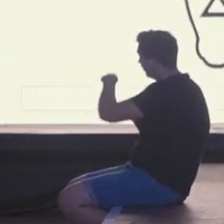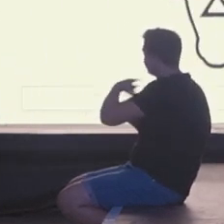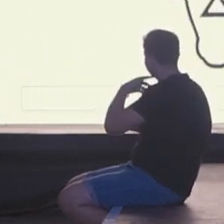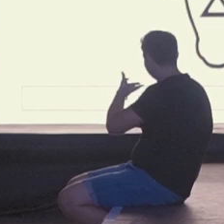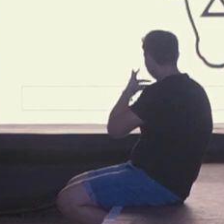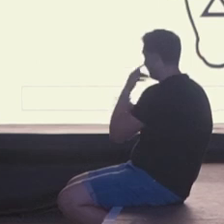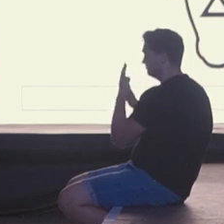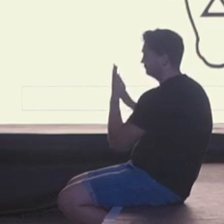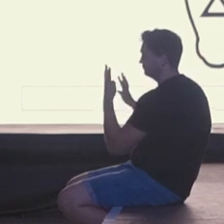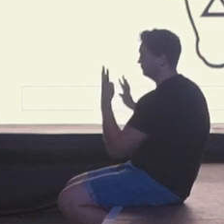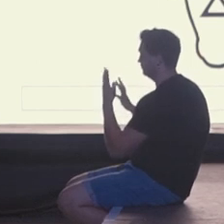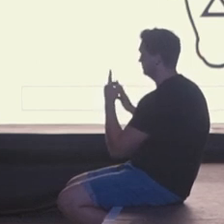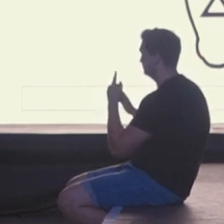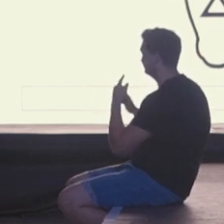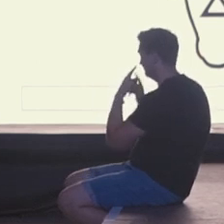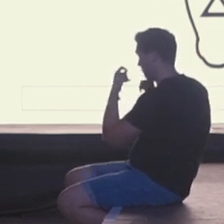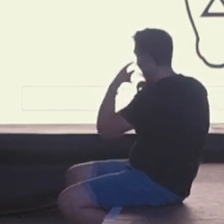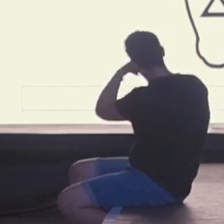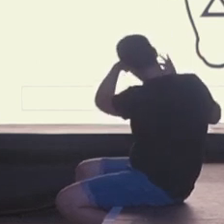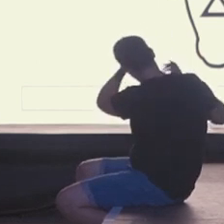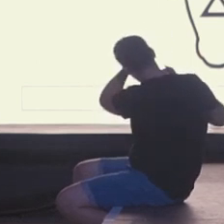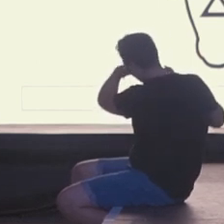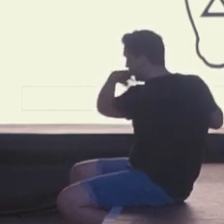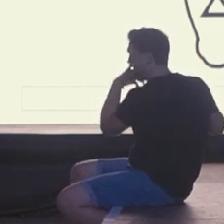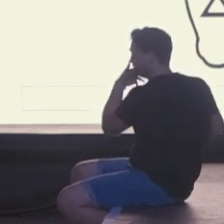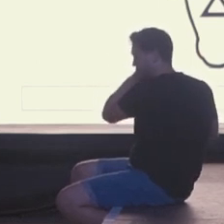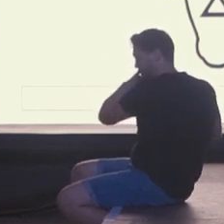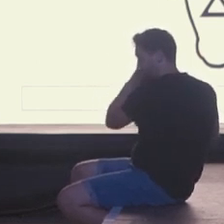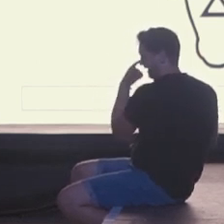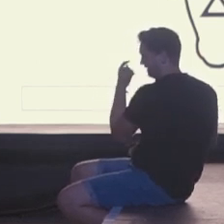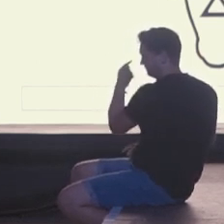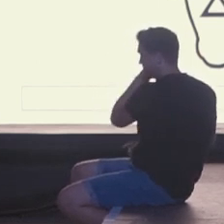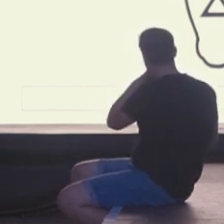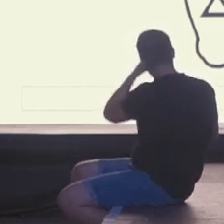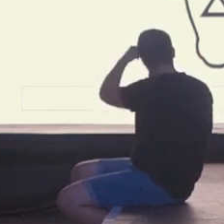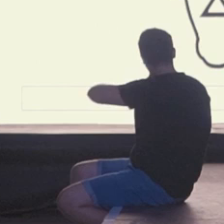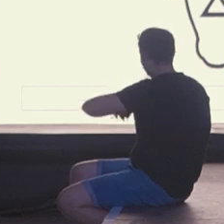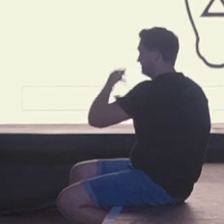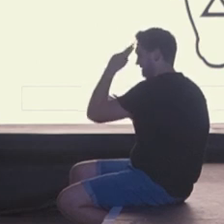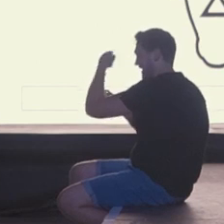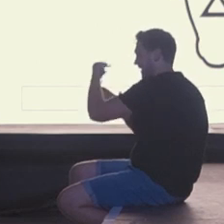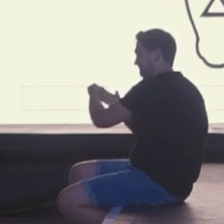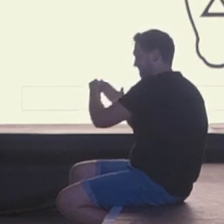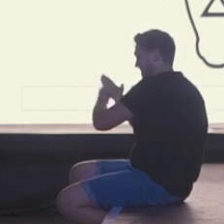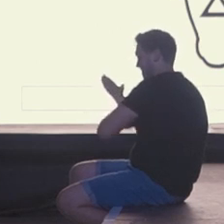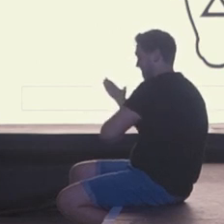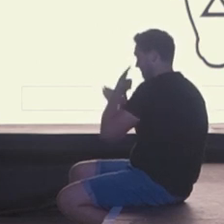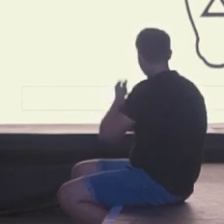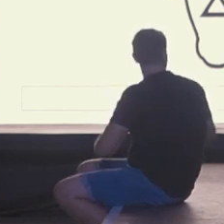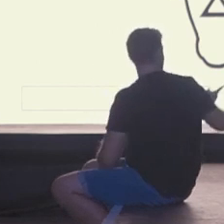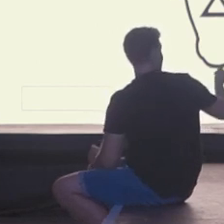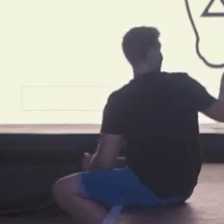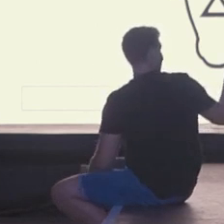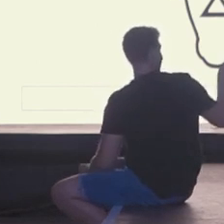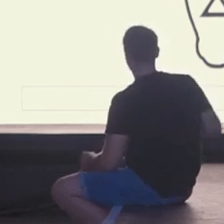loads of people over here. You can also come talk to, we'll have a sign-up sheet right here. and come to our stall, look at our beautiful